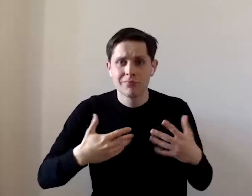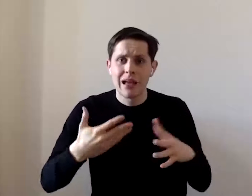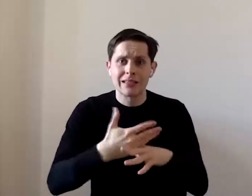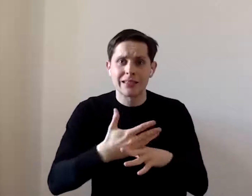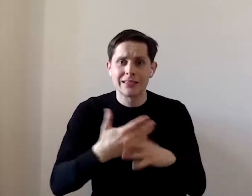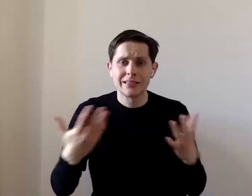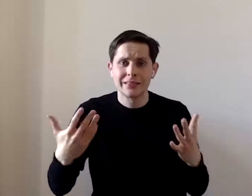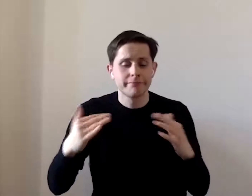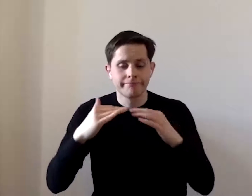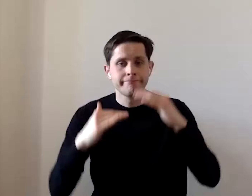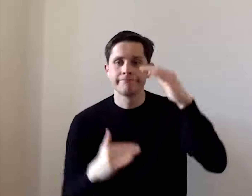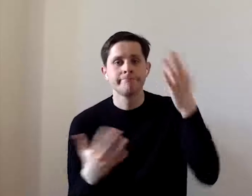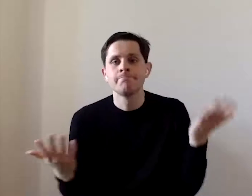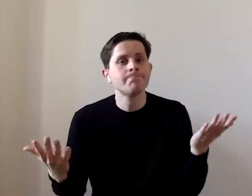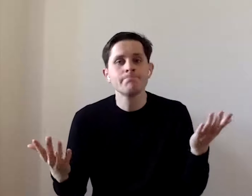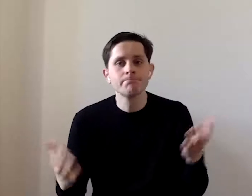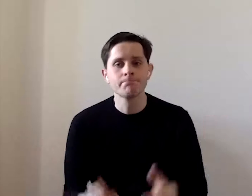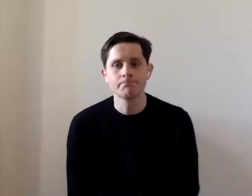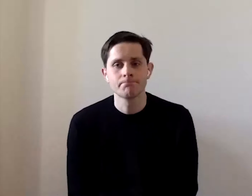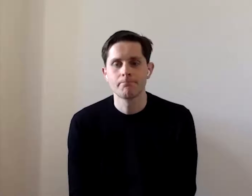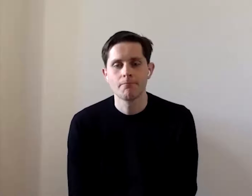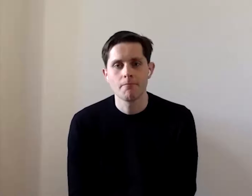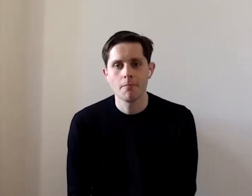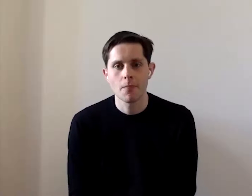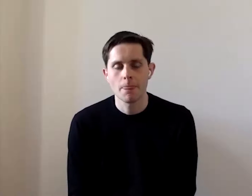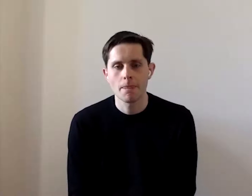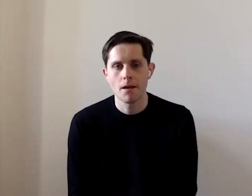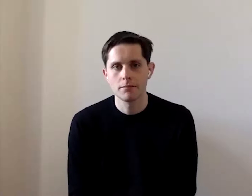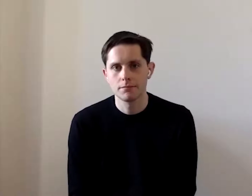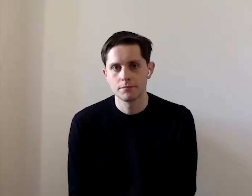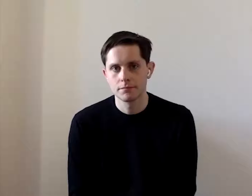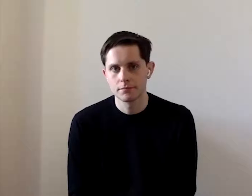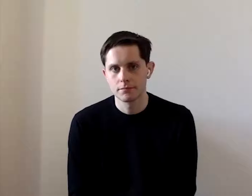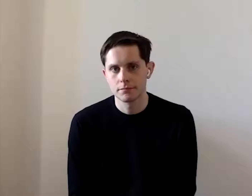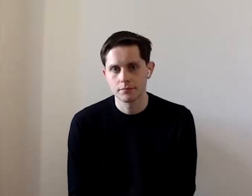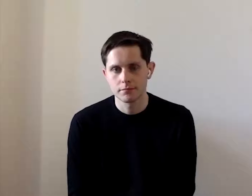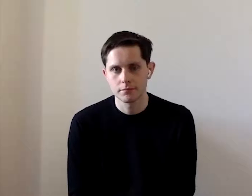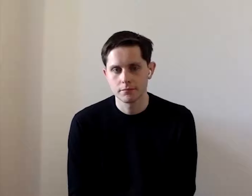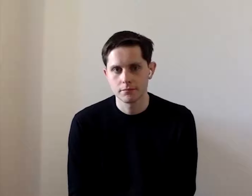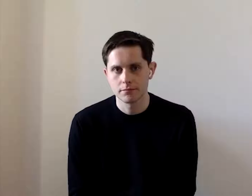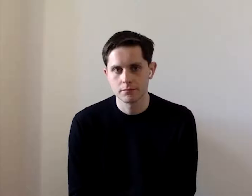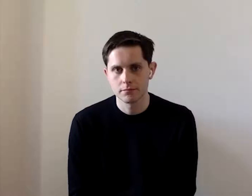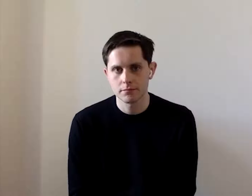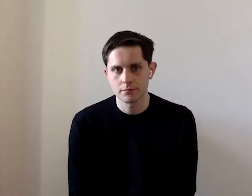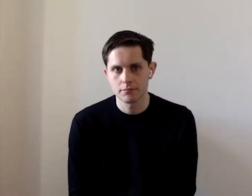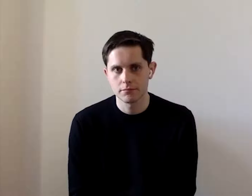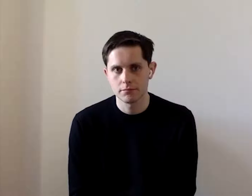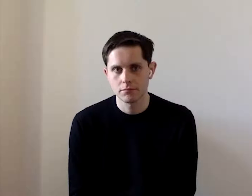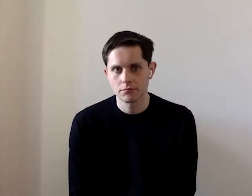I think there is a disparity there, and that's quite clear and experienced by many students. And